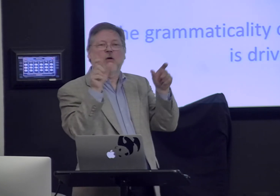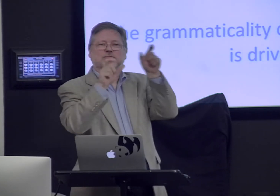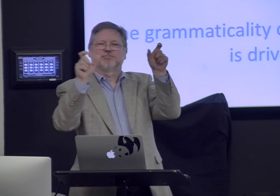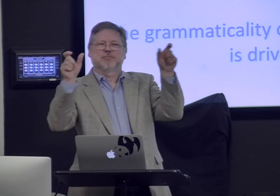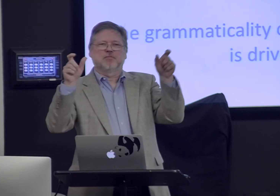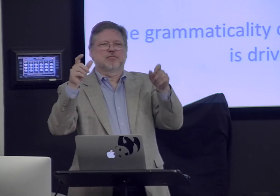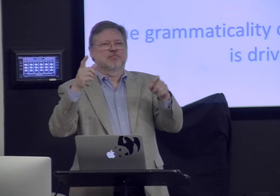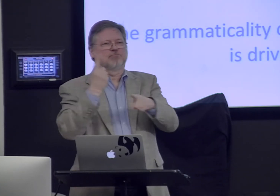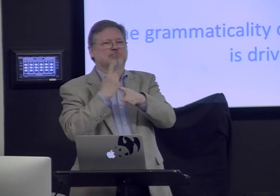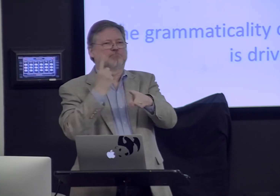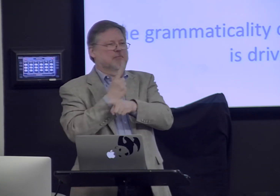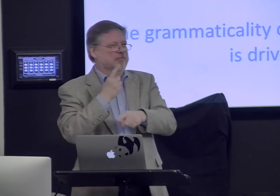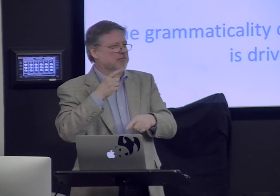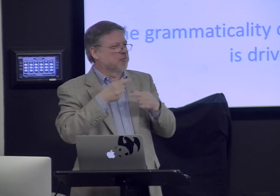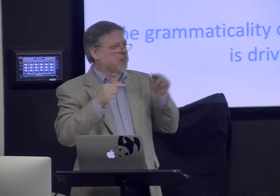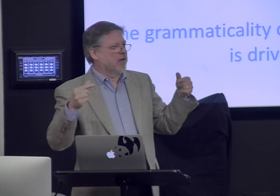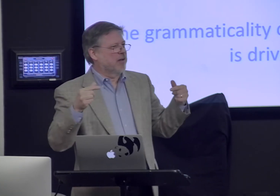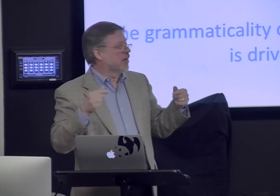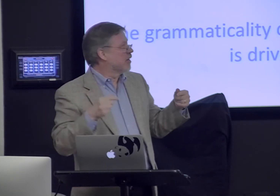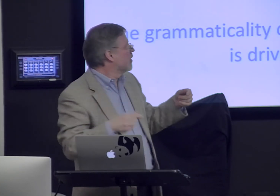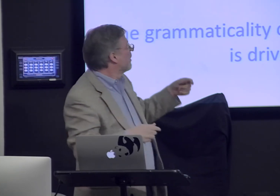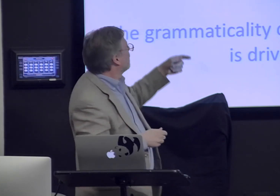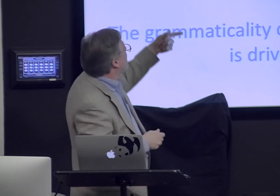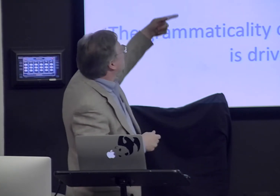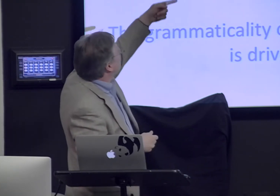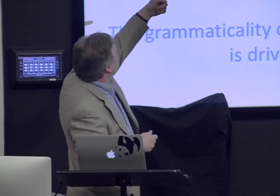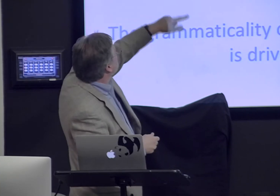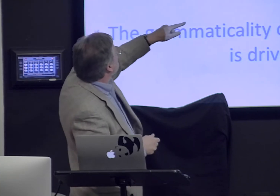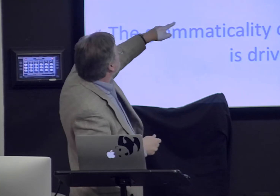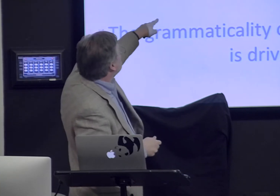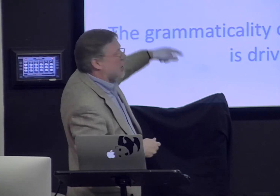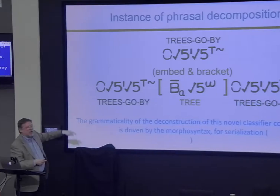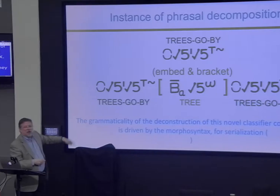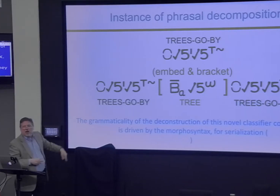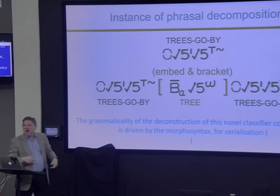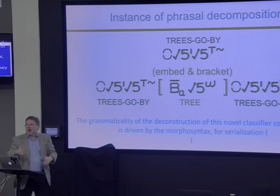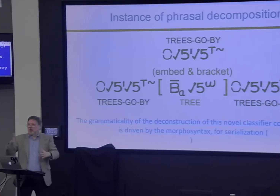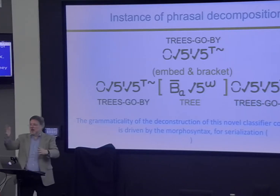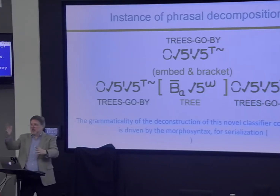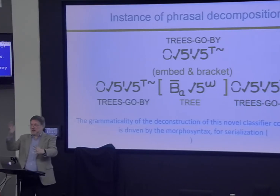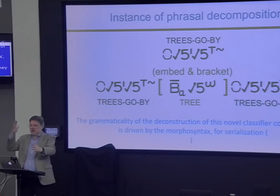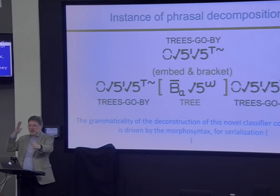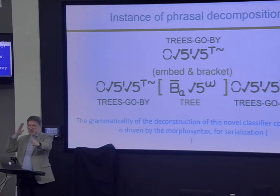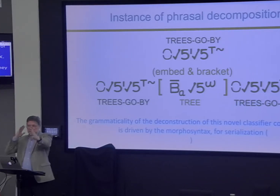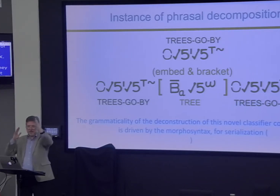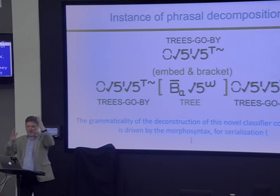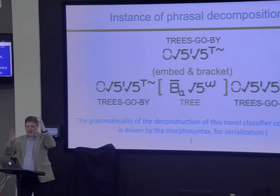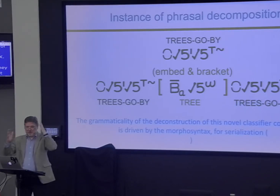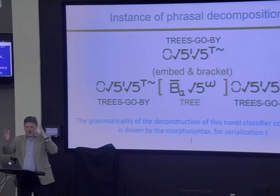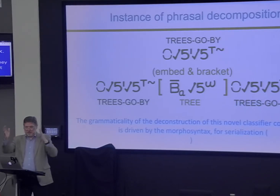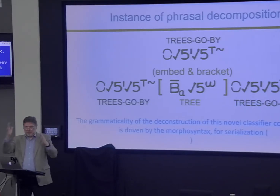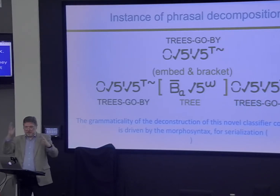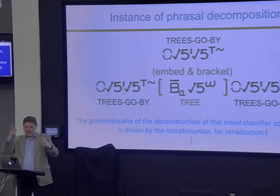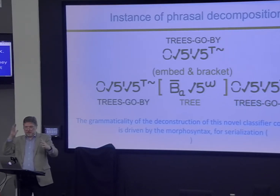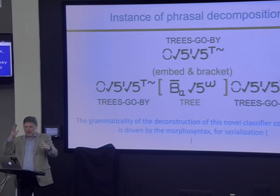changes. They would sometimes take a target sign that was one form and split it into 2.